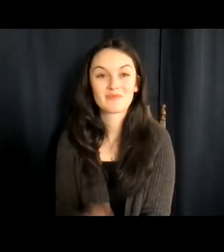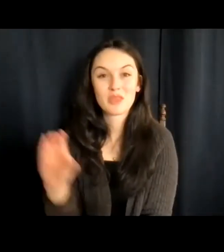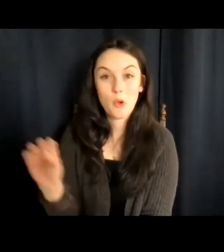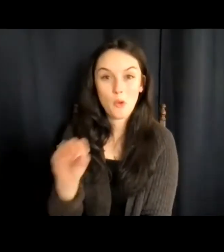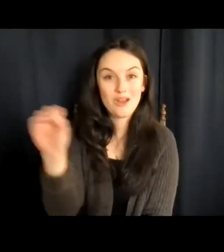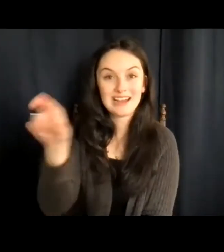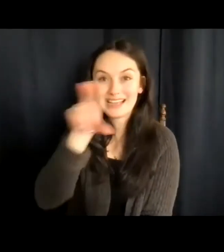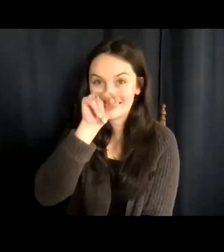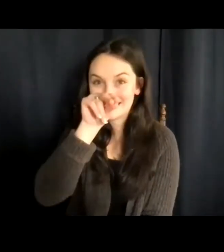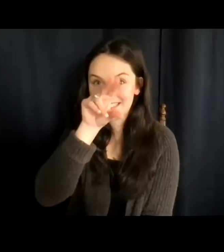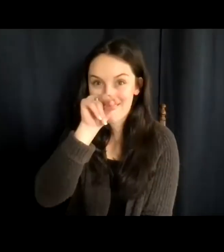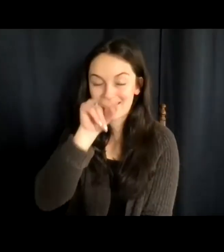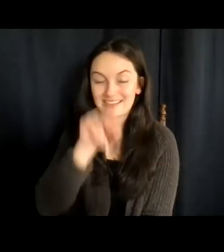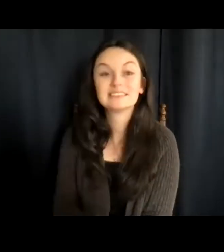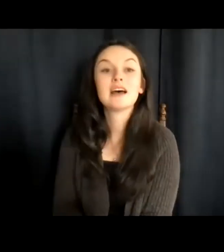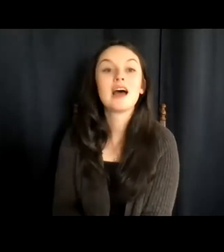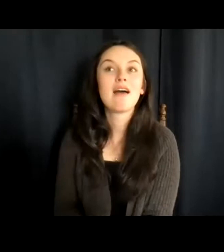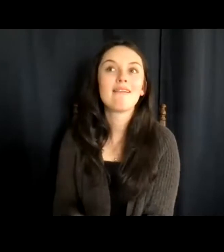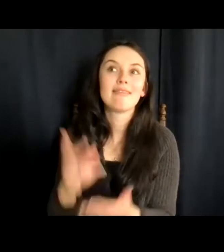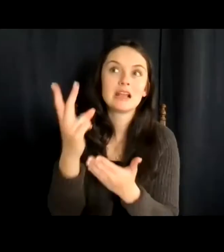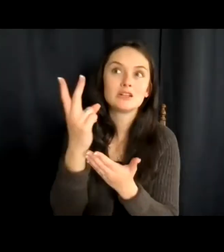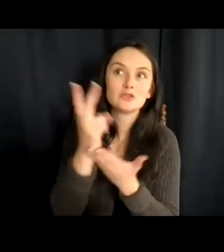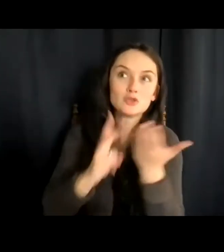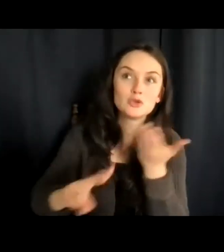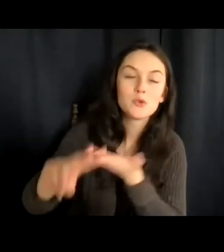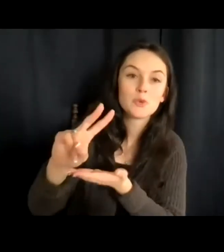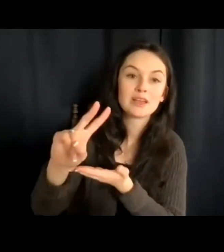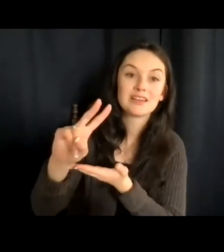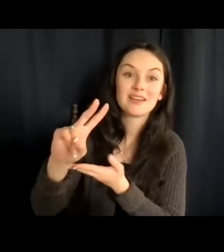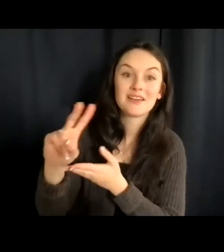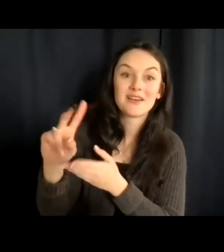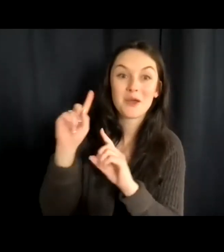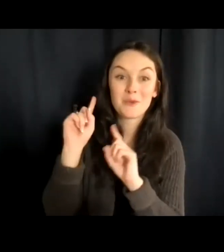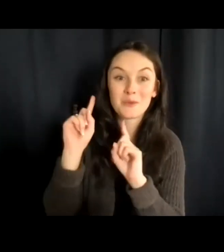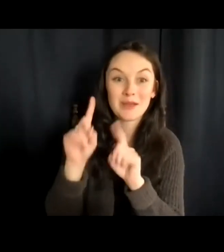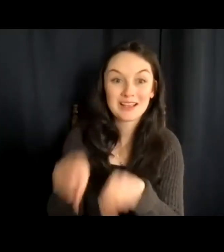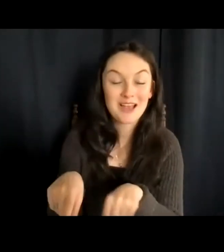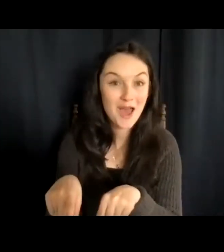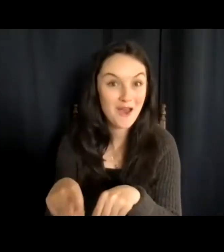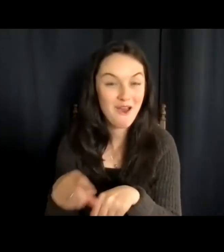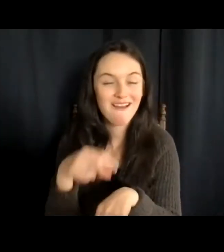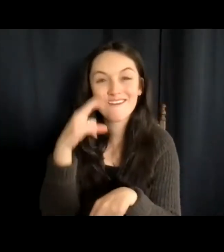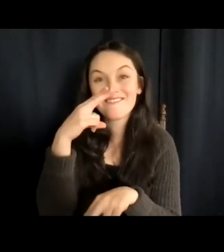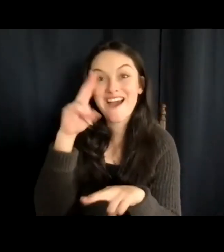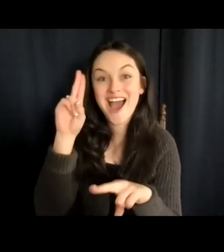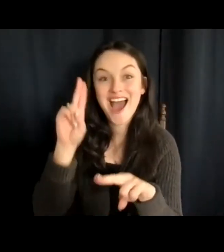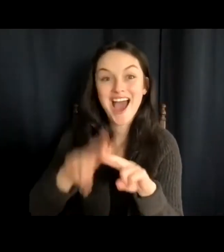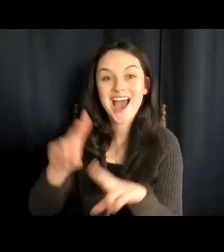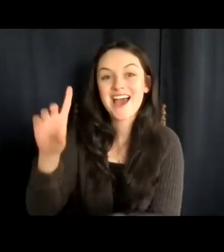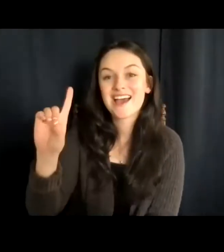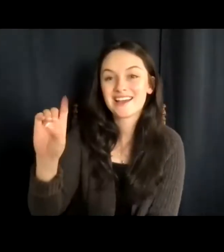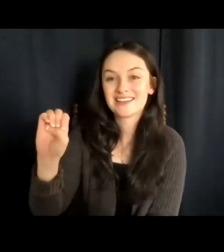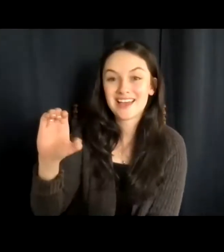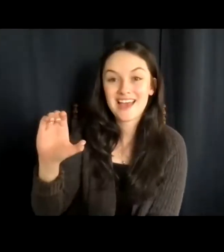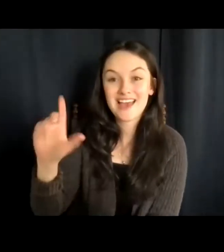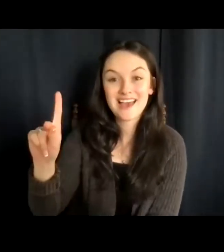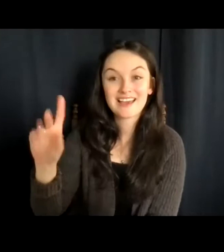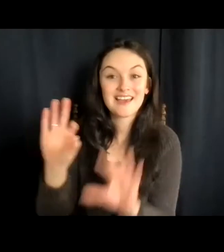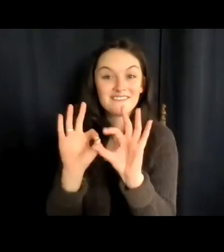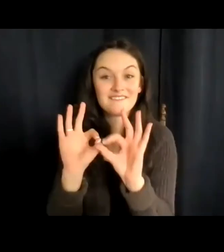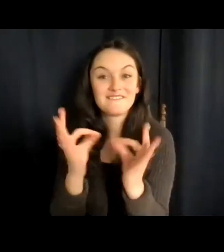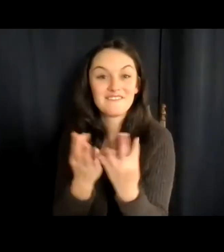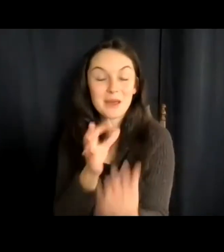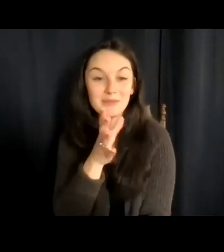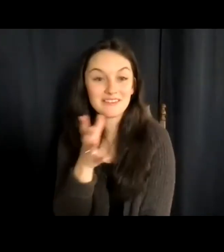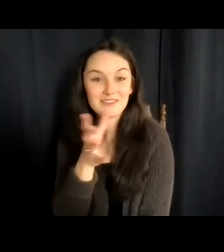And then the following week, we get to go on a super fun field trip to Deck Family Farms where we're going to meet